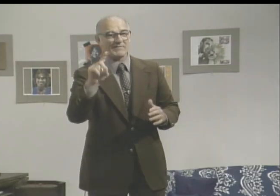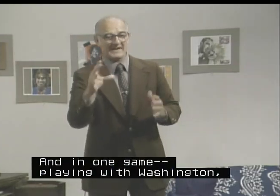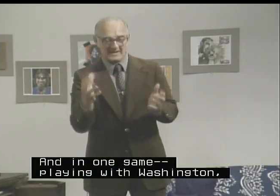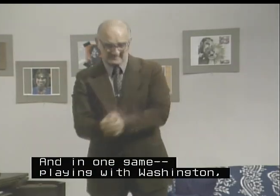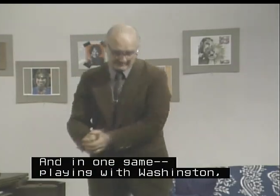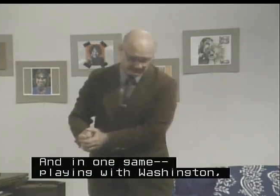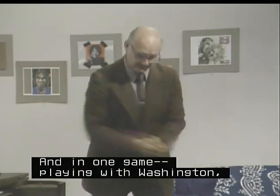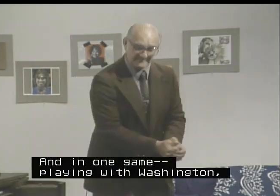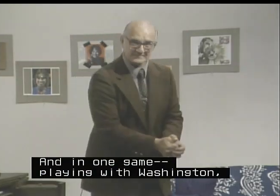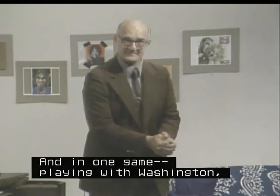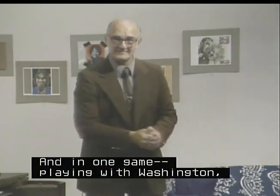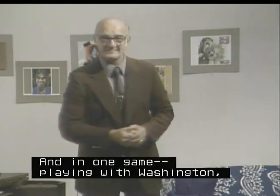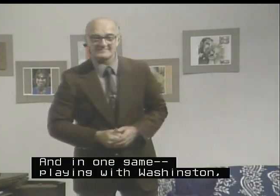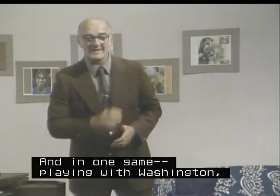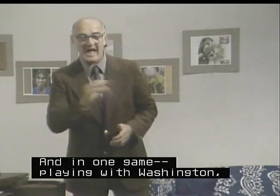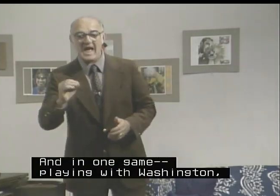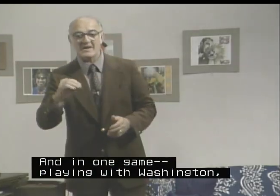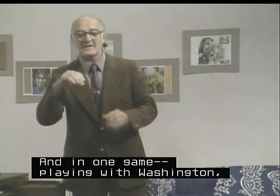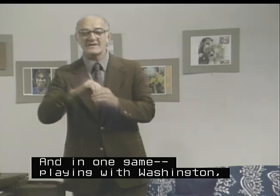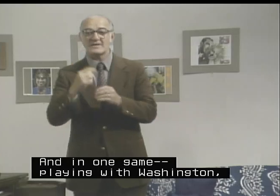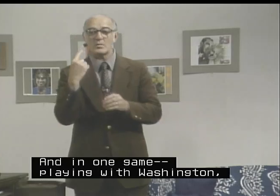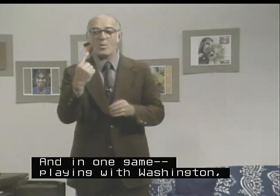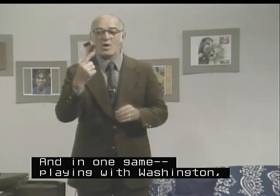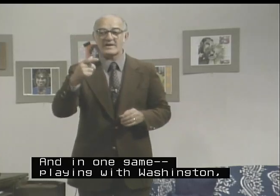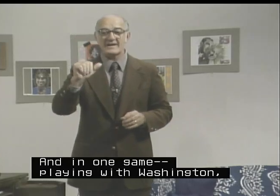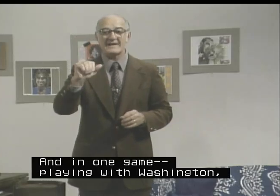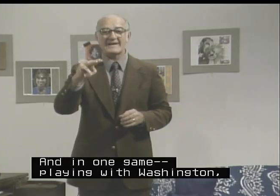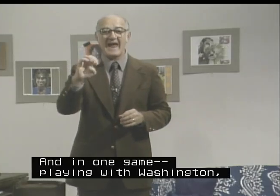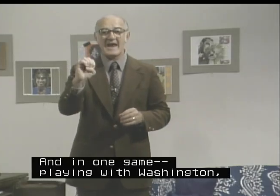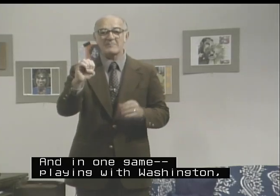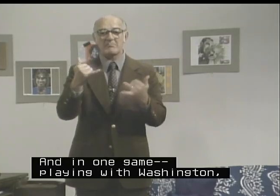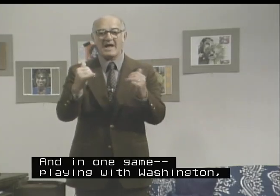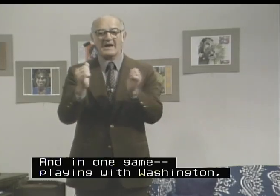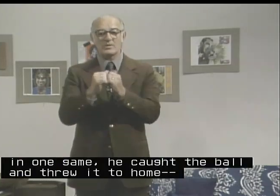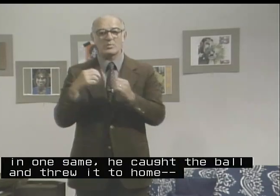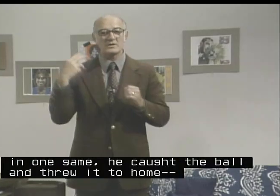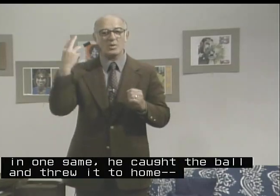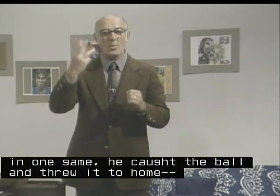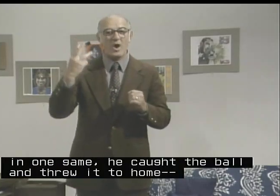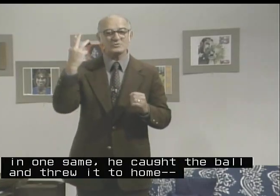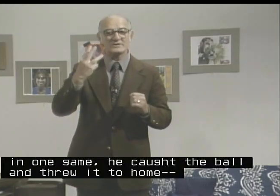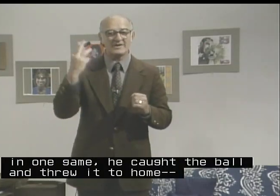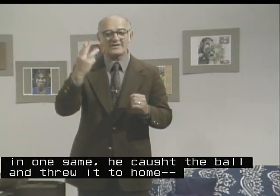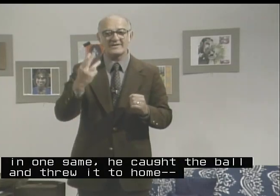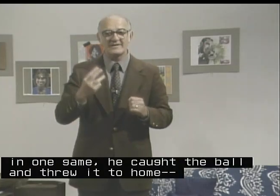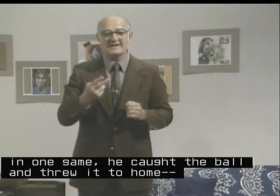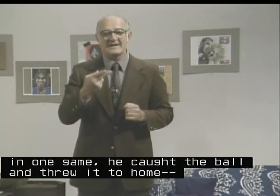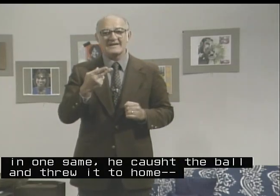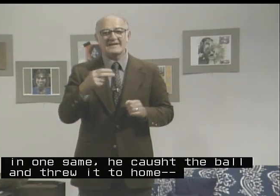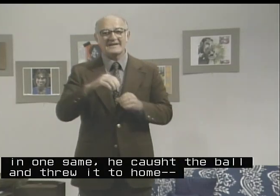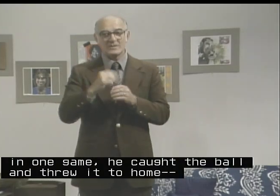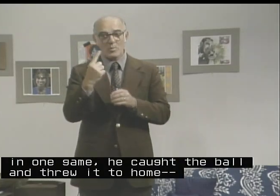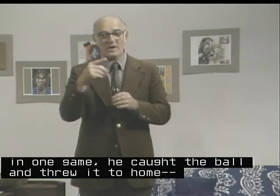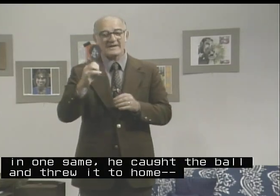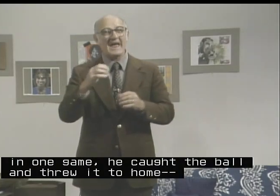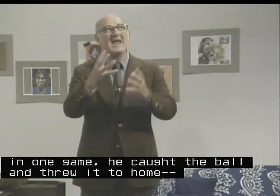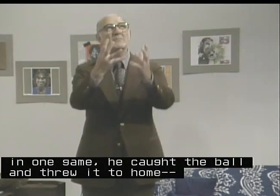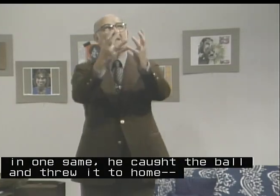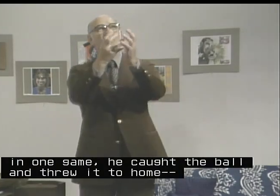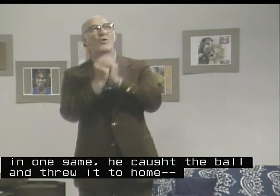outfield. And in one game playing with Washington, in one game he caught